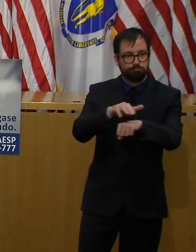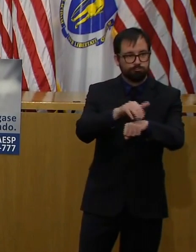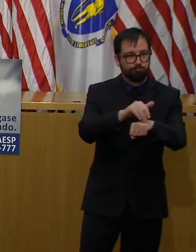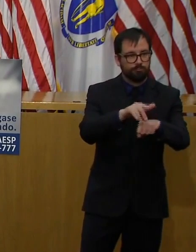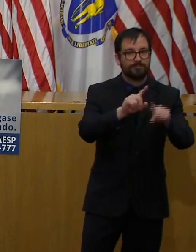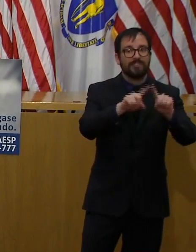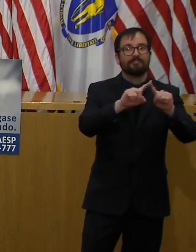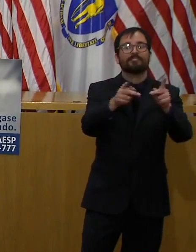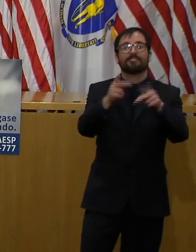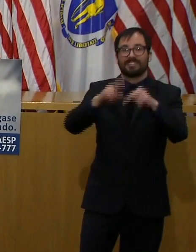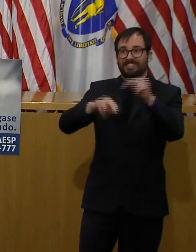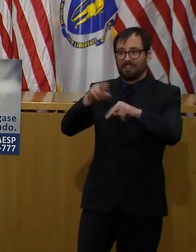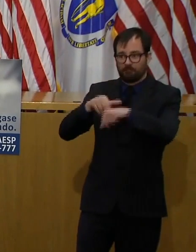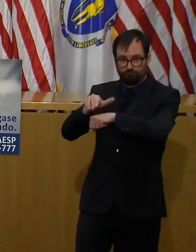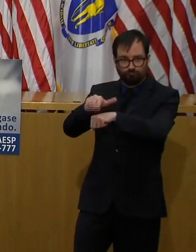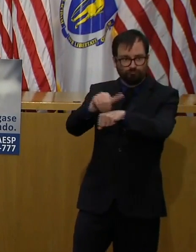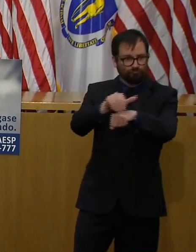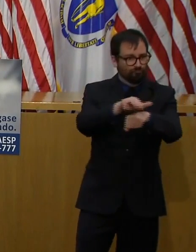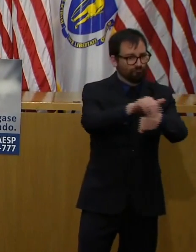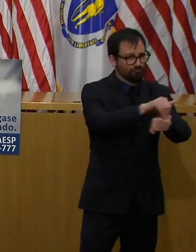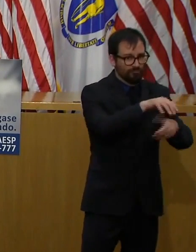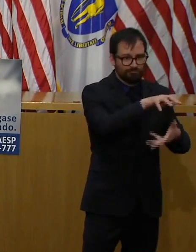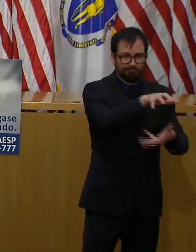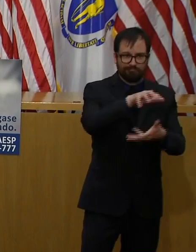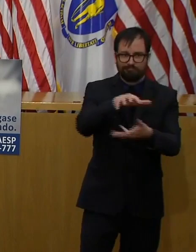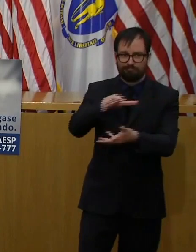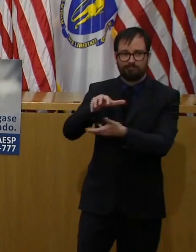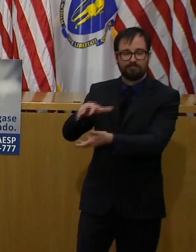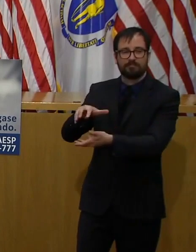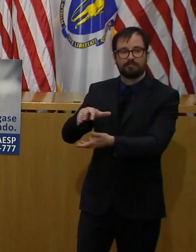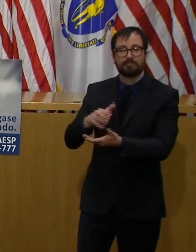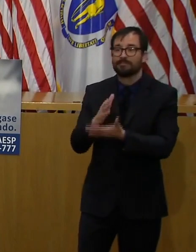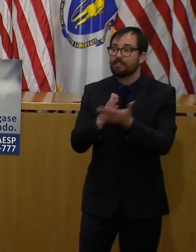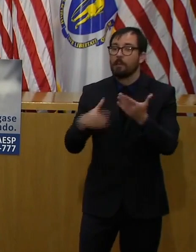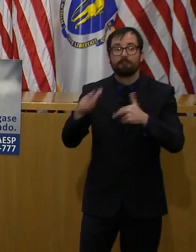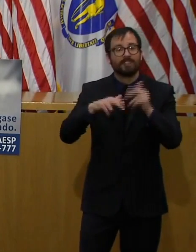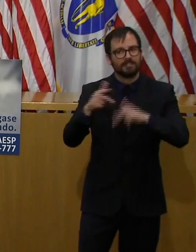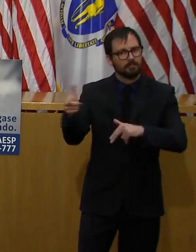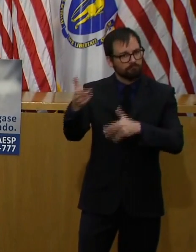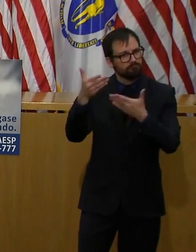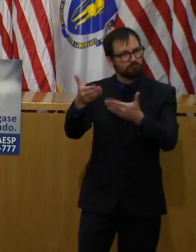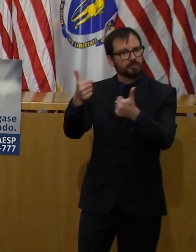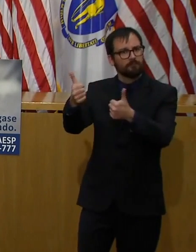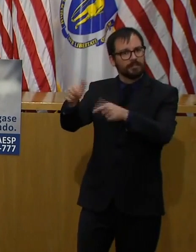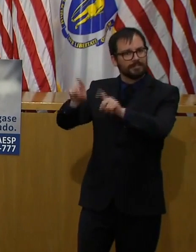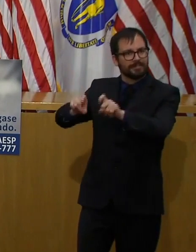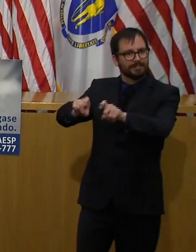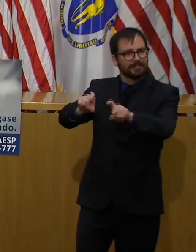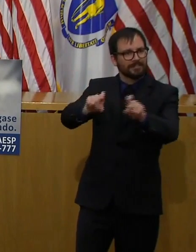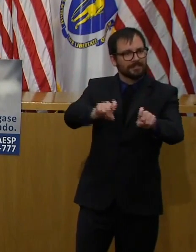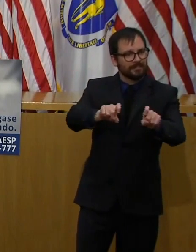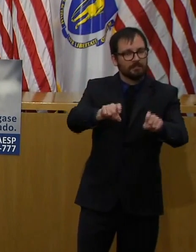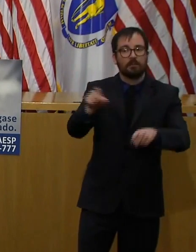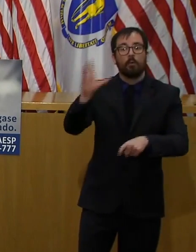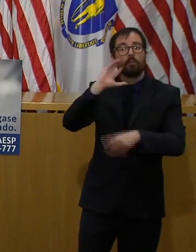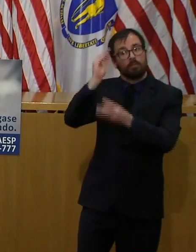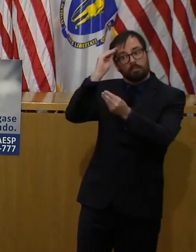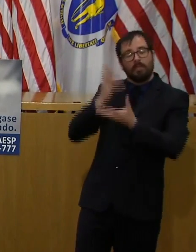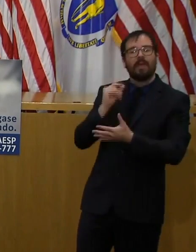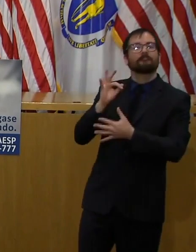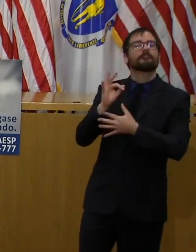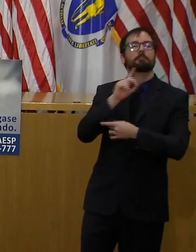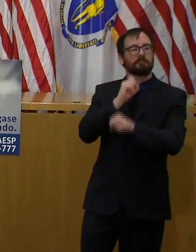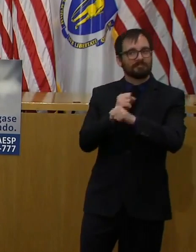facilities that have done their own tests, what would be reported to us would only be the positive, the